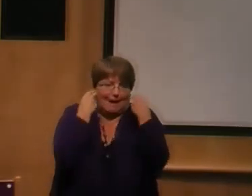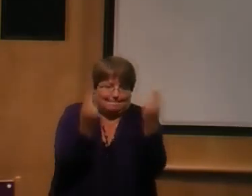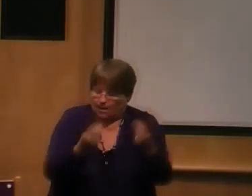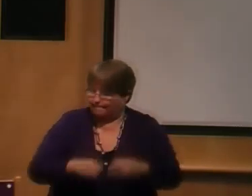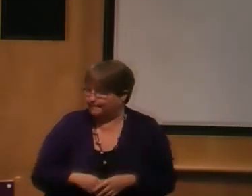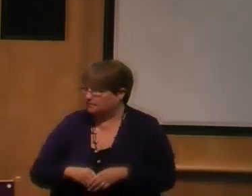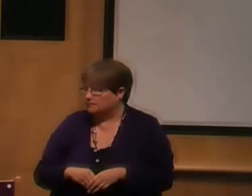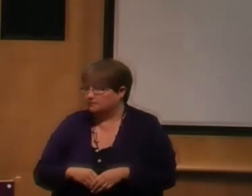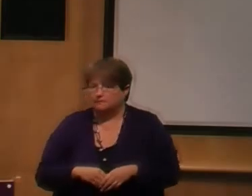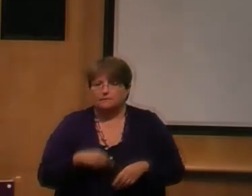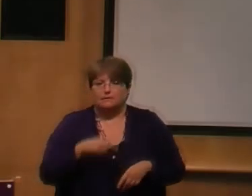campaign services.